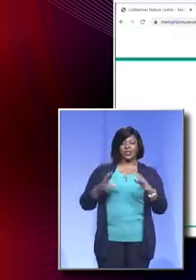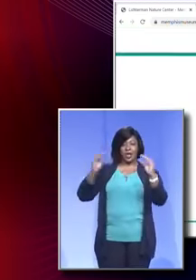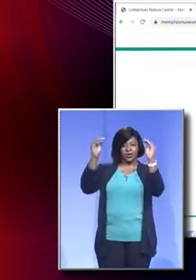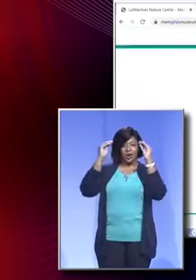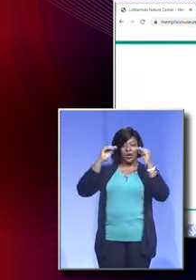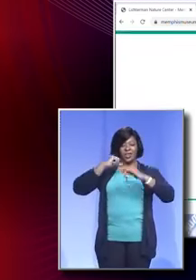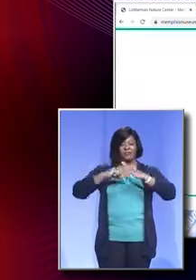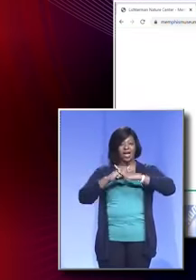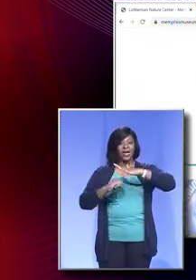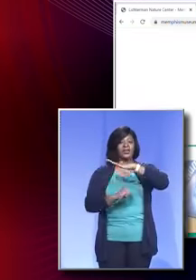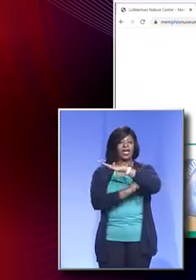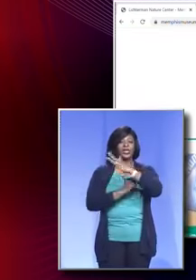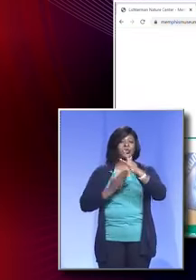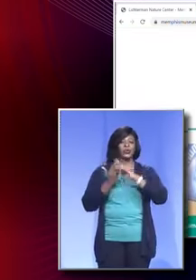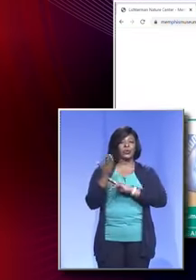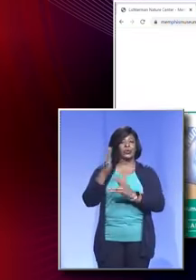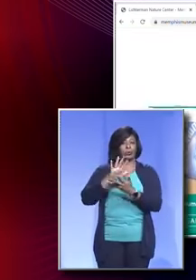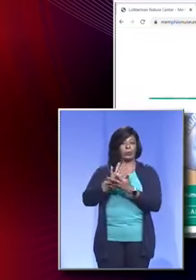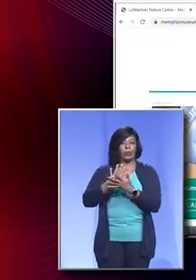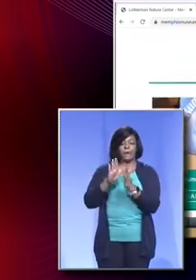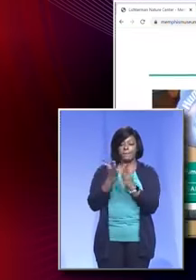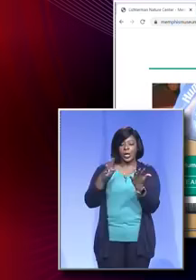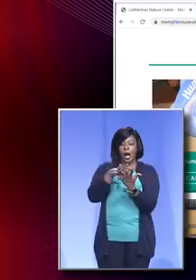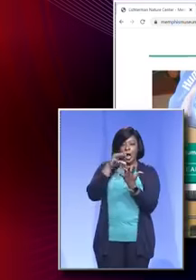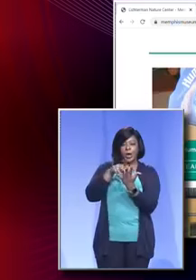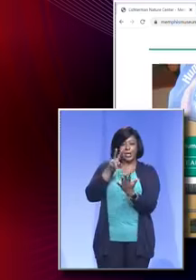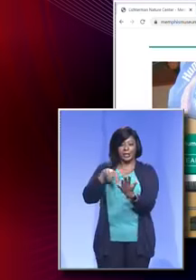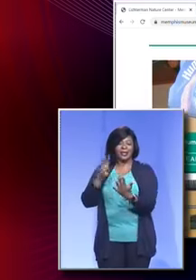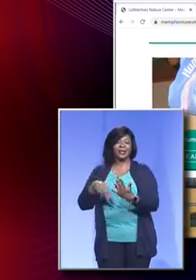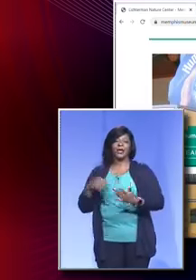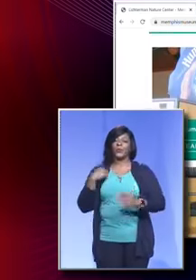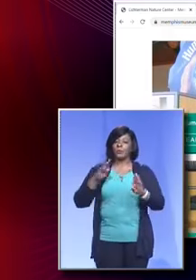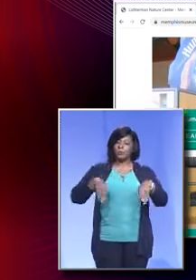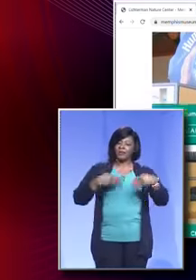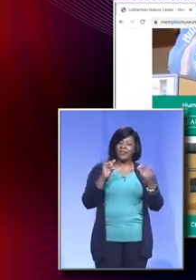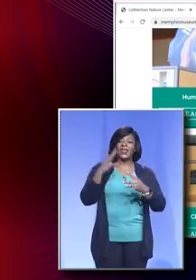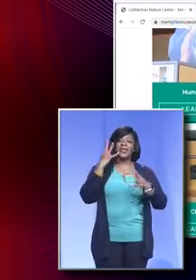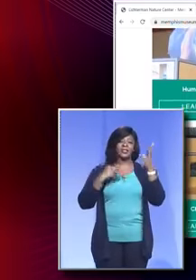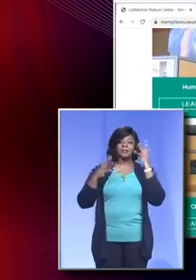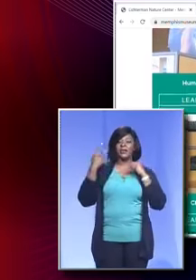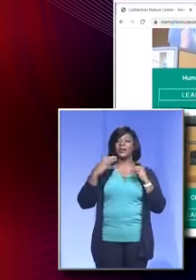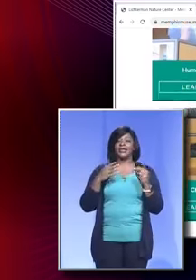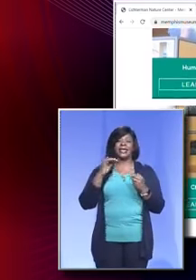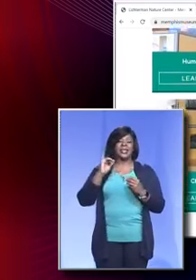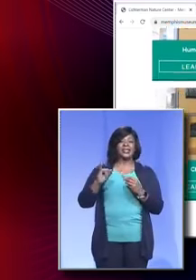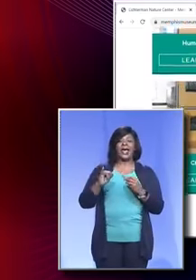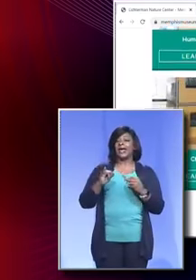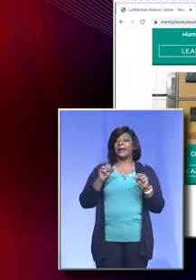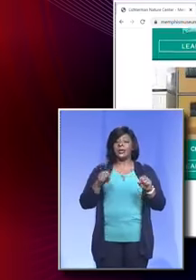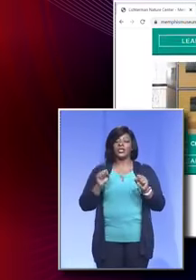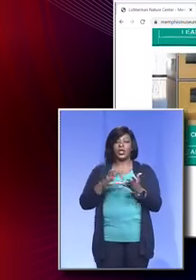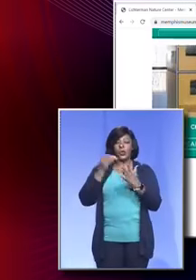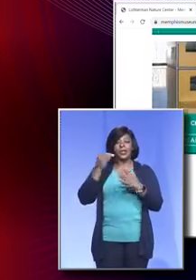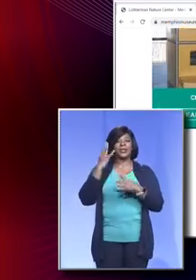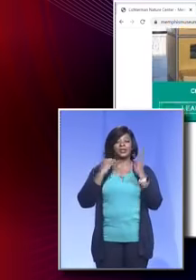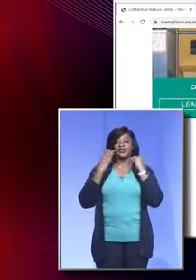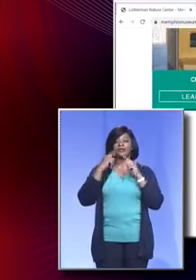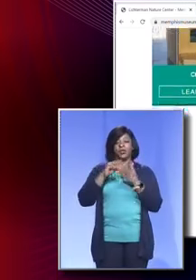the foundation through, school and book learning. But we provide that experiential and that tangential learning experience